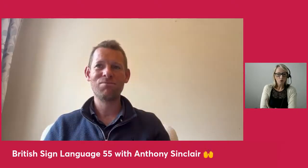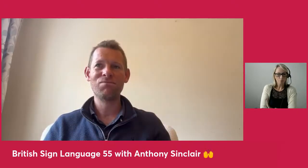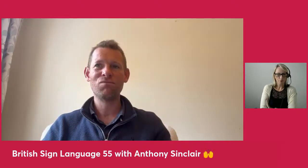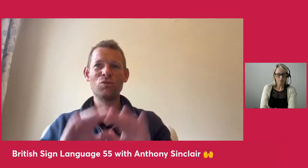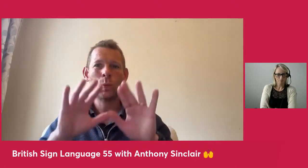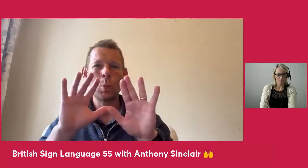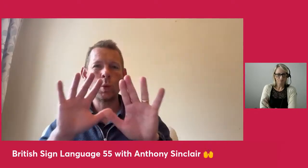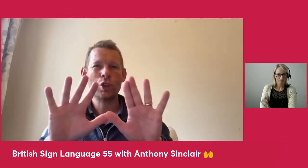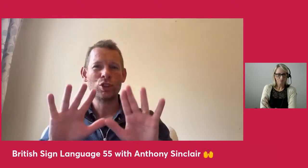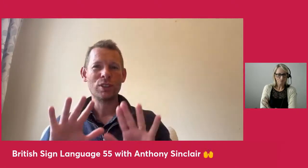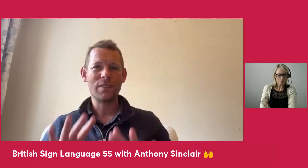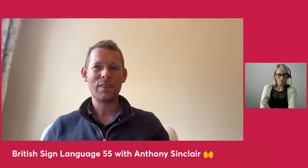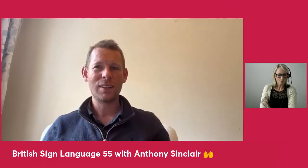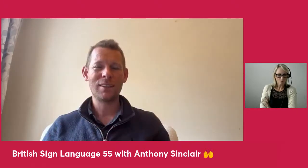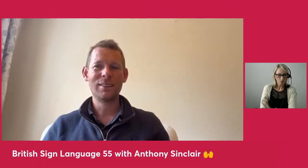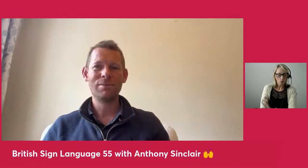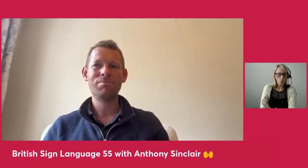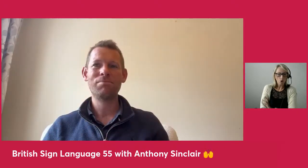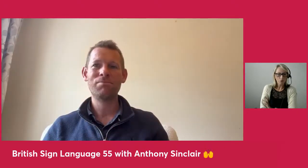Wonderful.